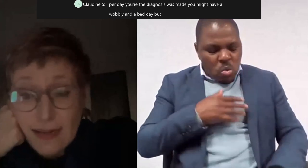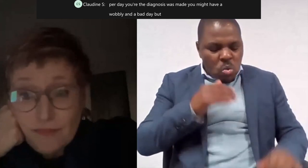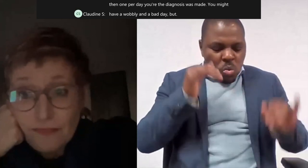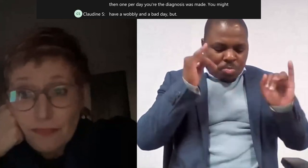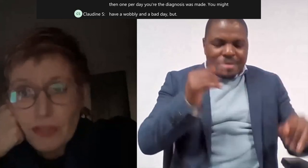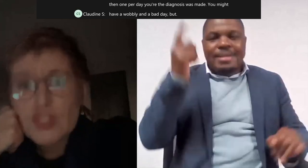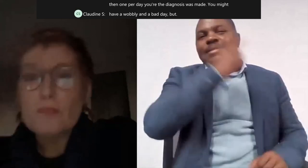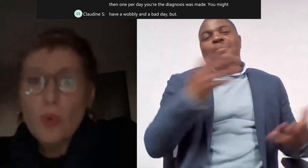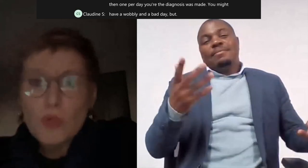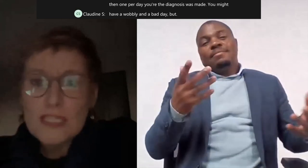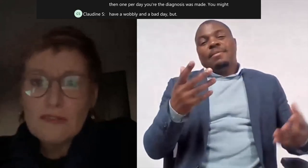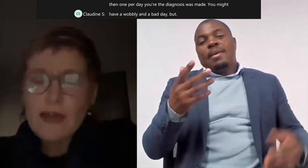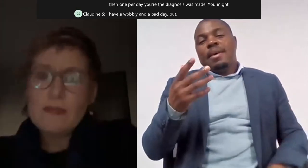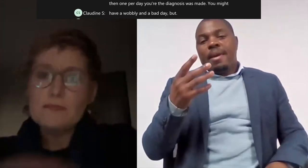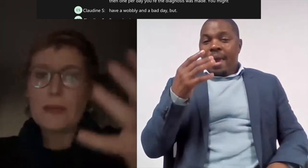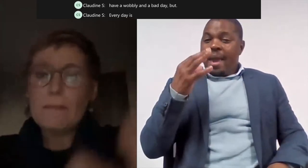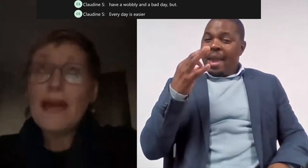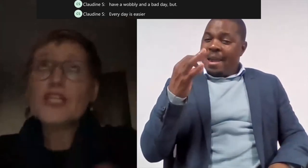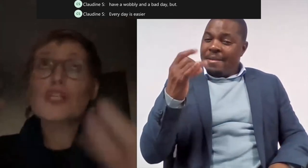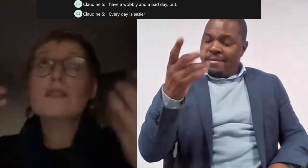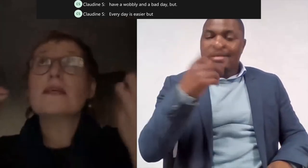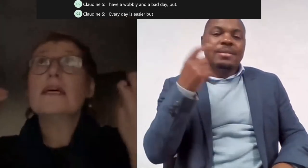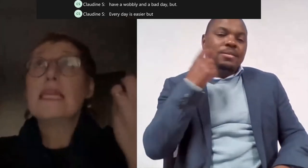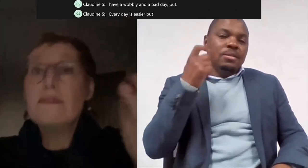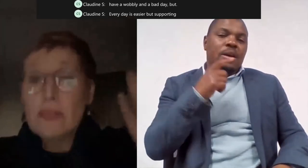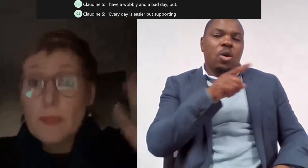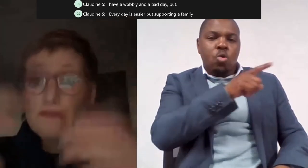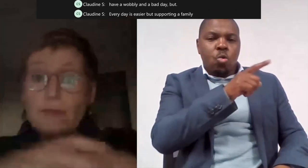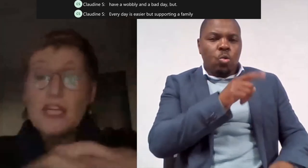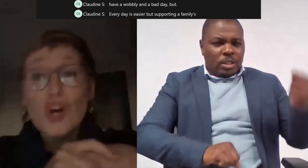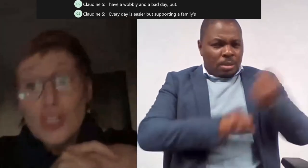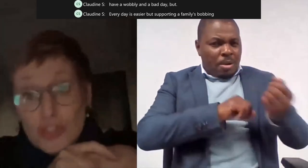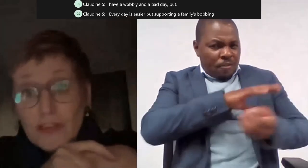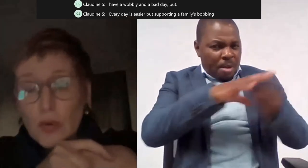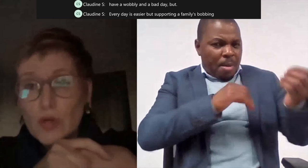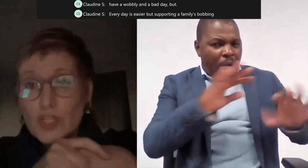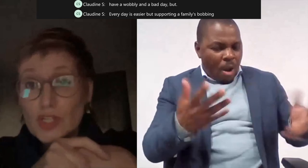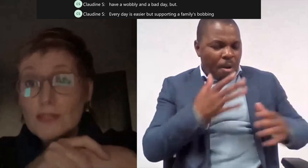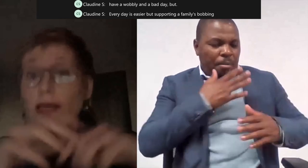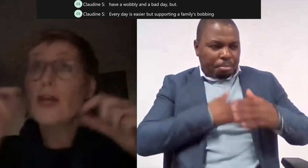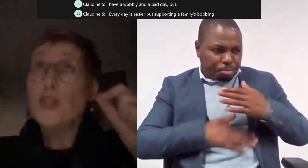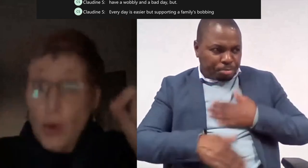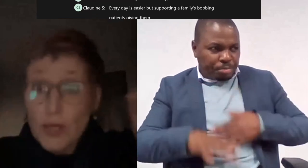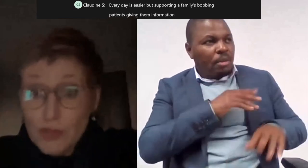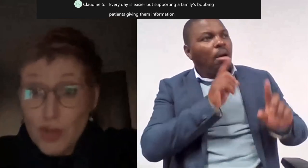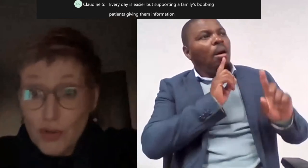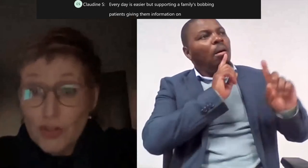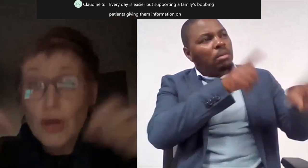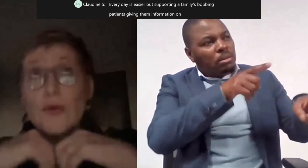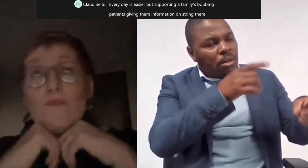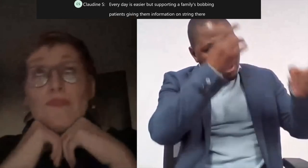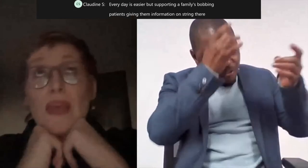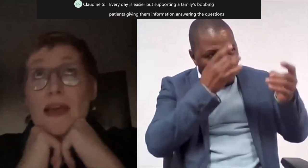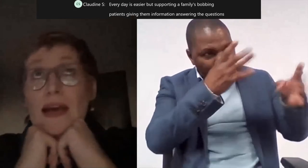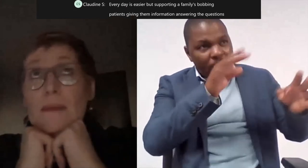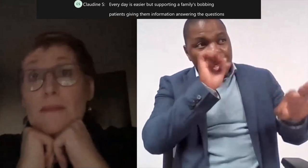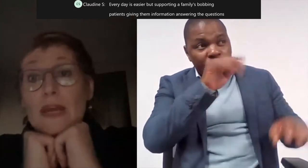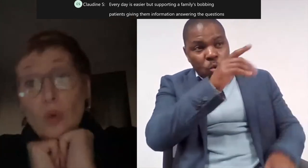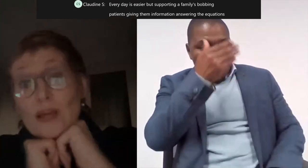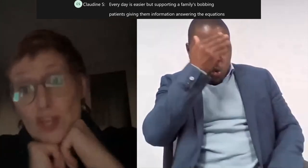is easier, but supporting a family is by being patient, giving them information, answering their questions, knowing when you don't